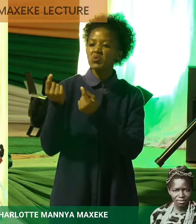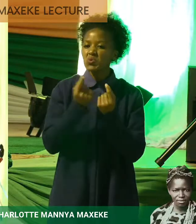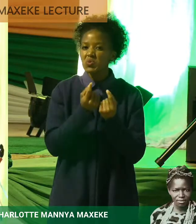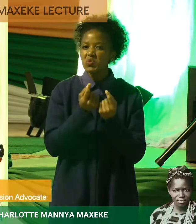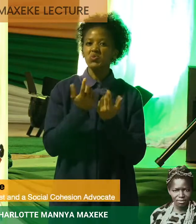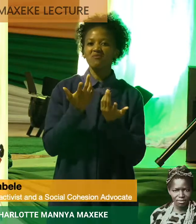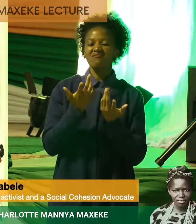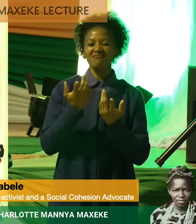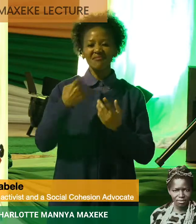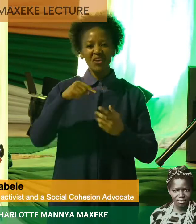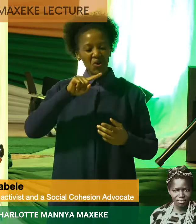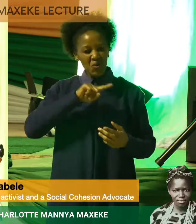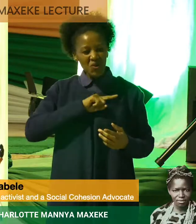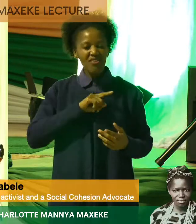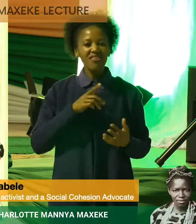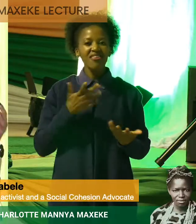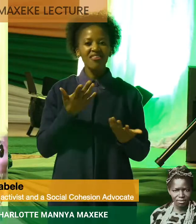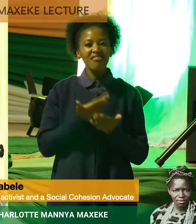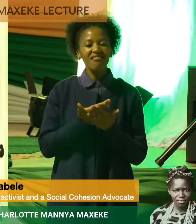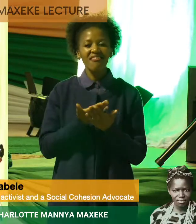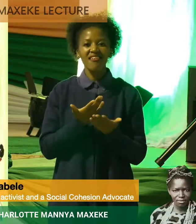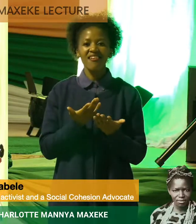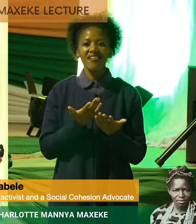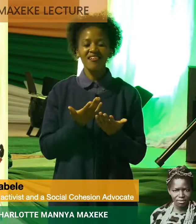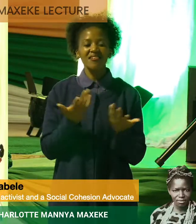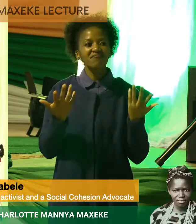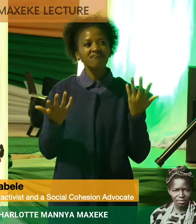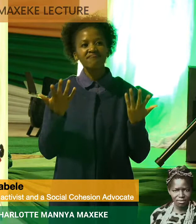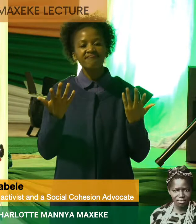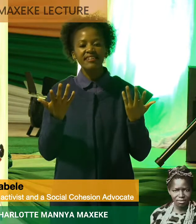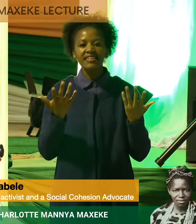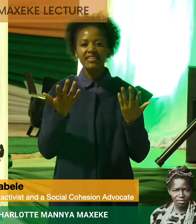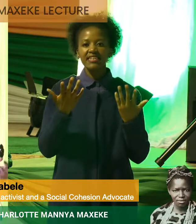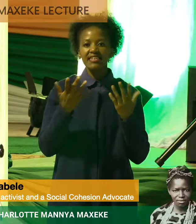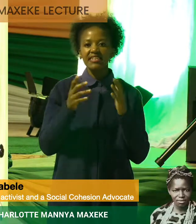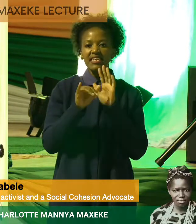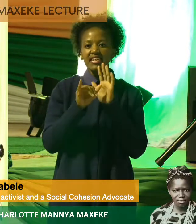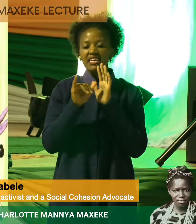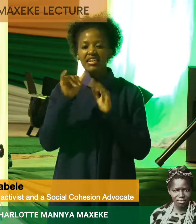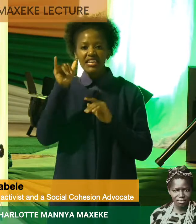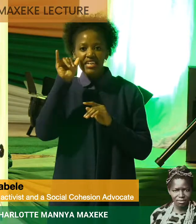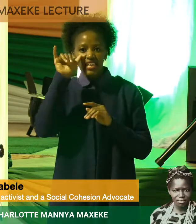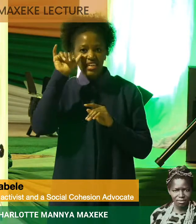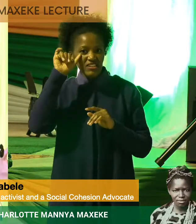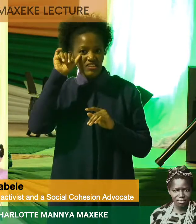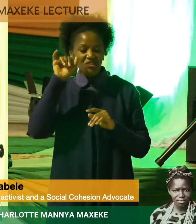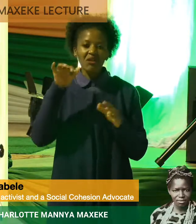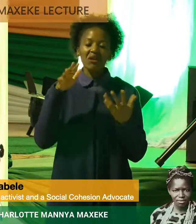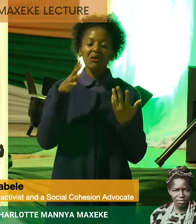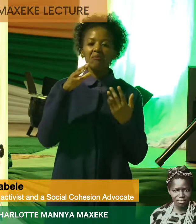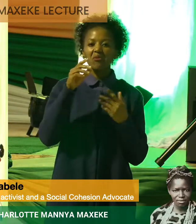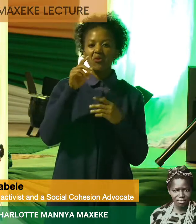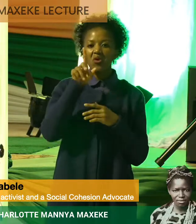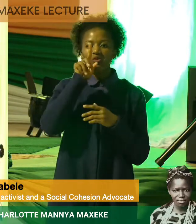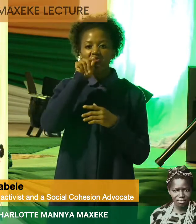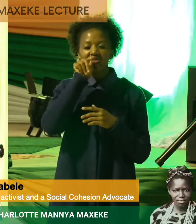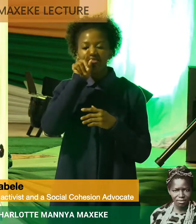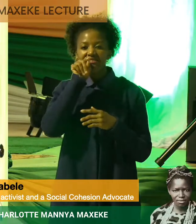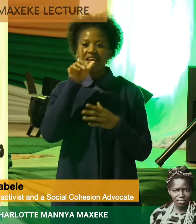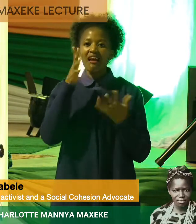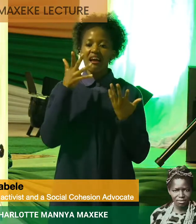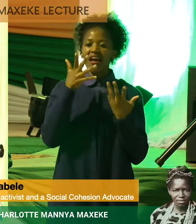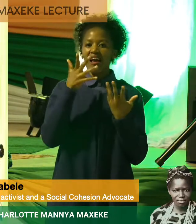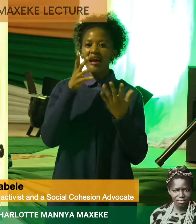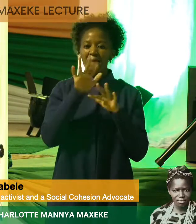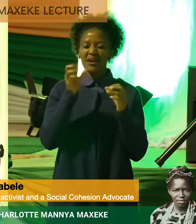abazosikhulumela. We have the platform. I mean, you go on to Instagram or Twitter and you post something and already also nama followers